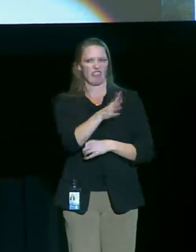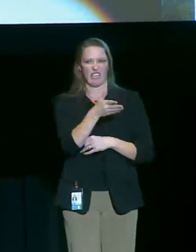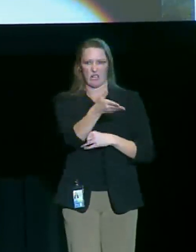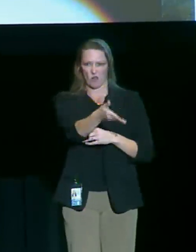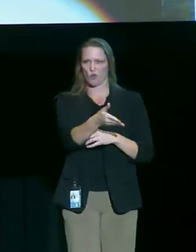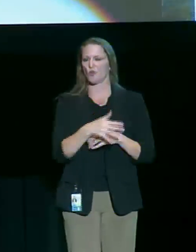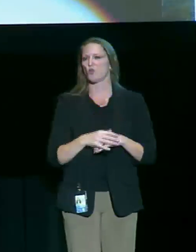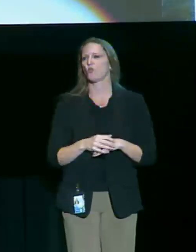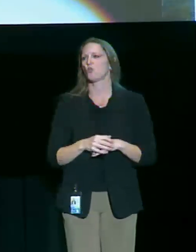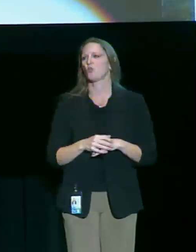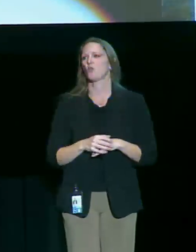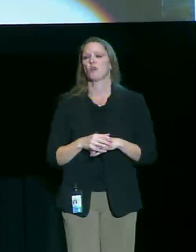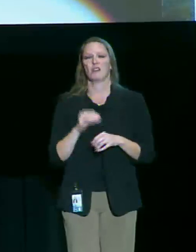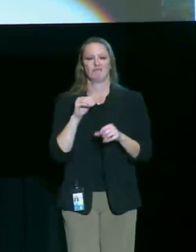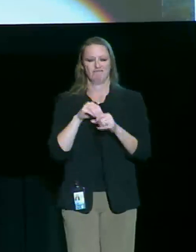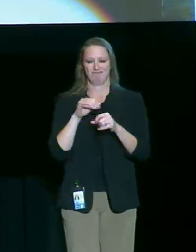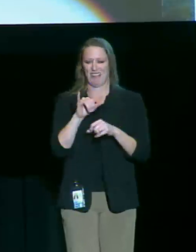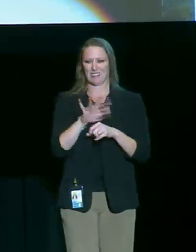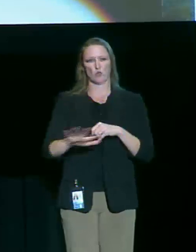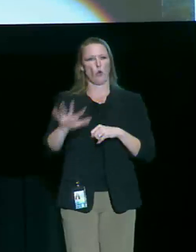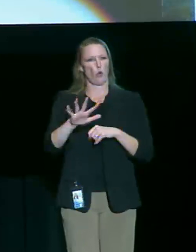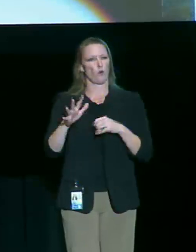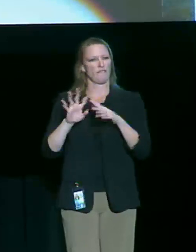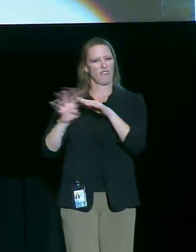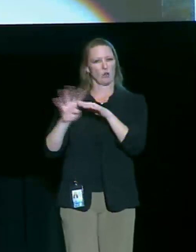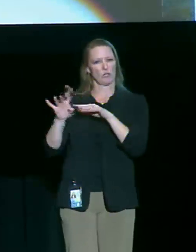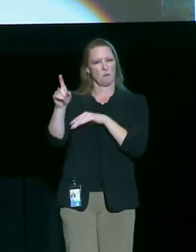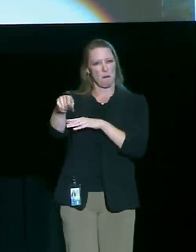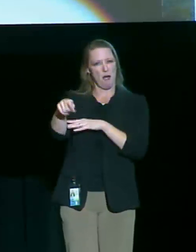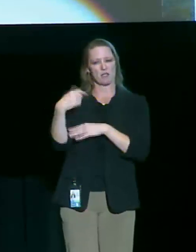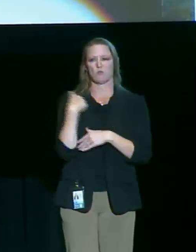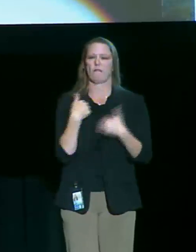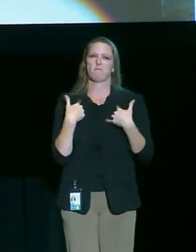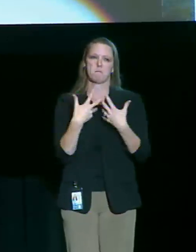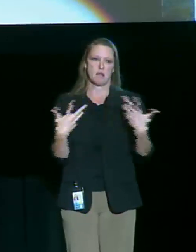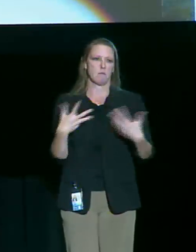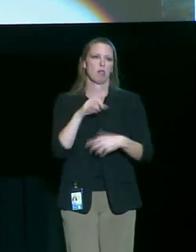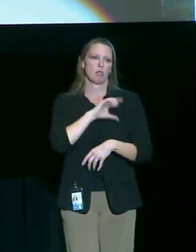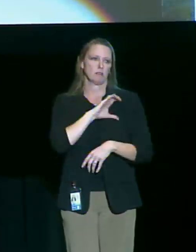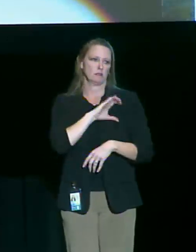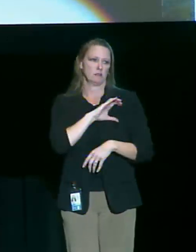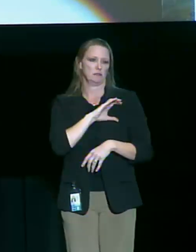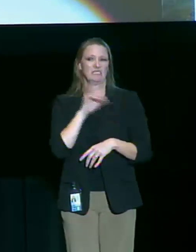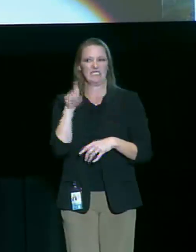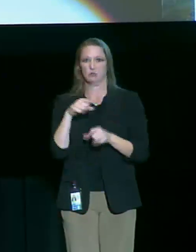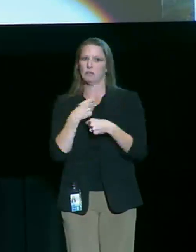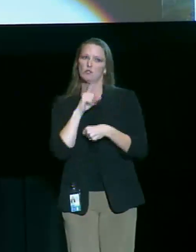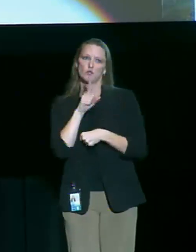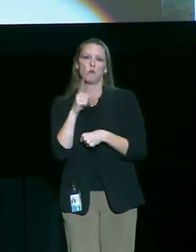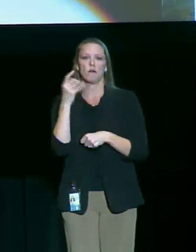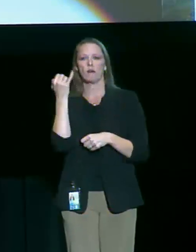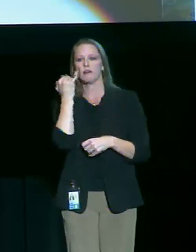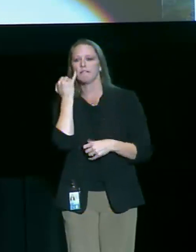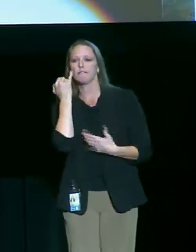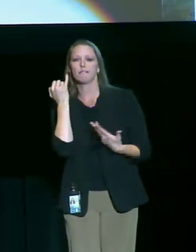that are currently evacuated, and we want to make sure that no one is coming into the area that is